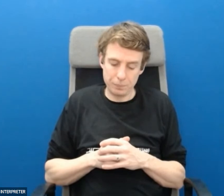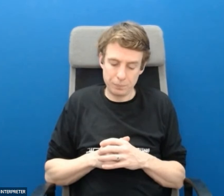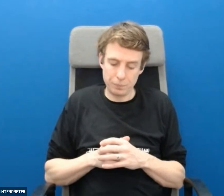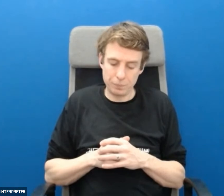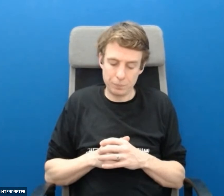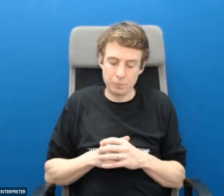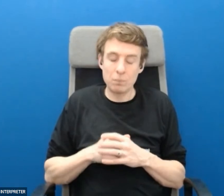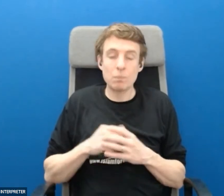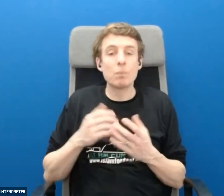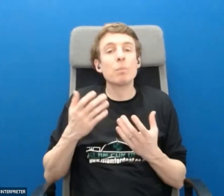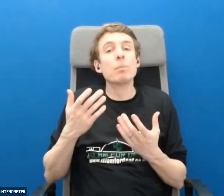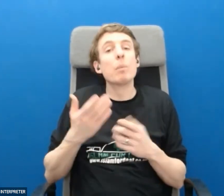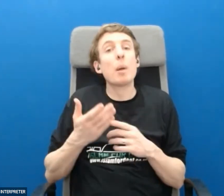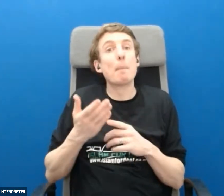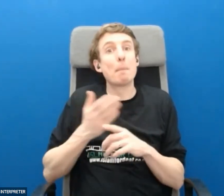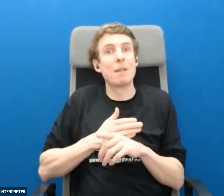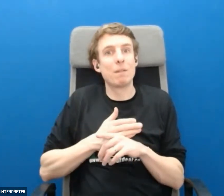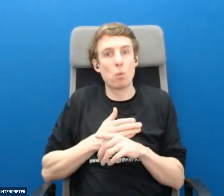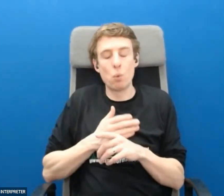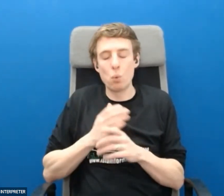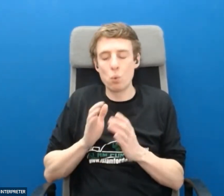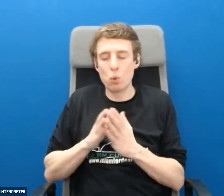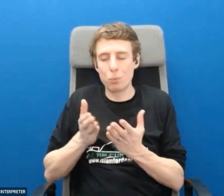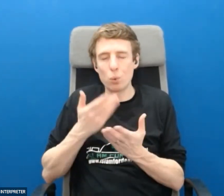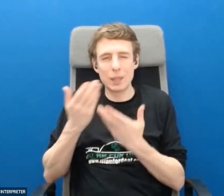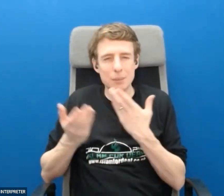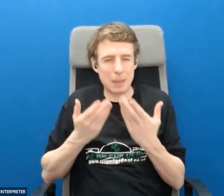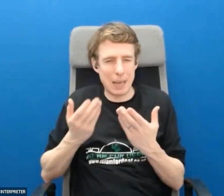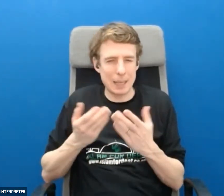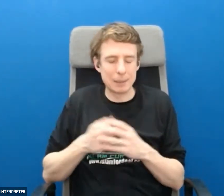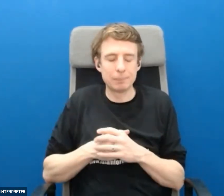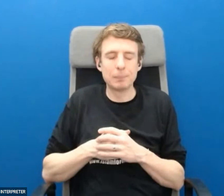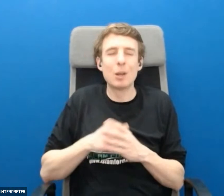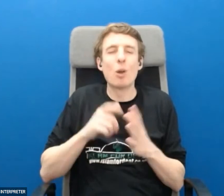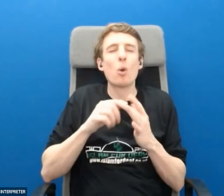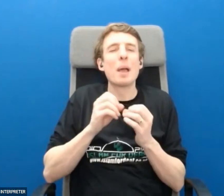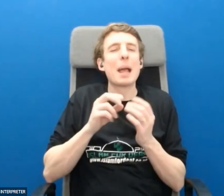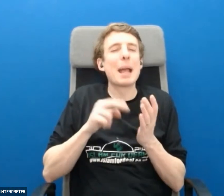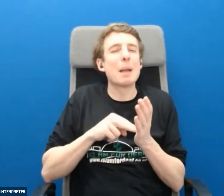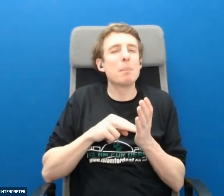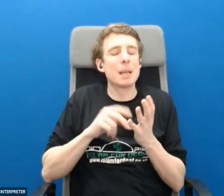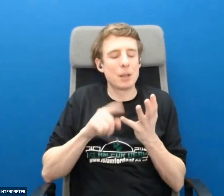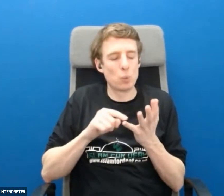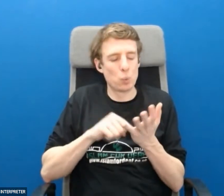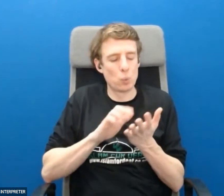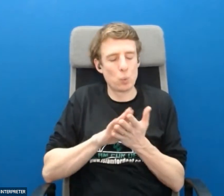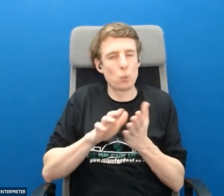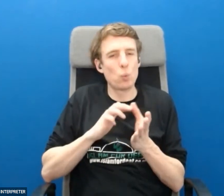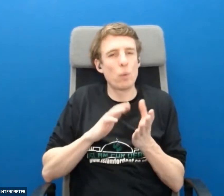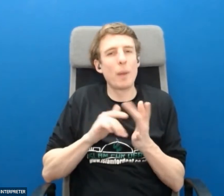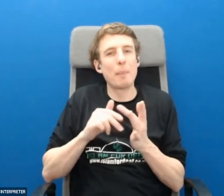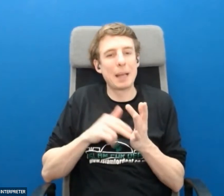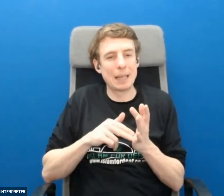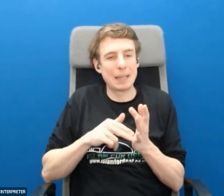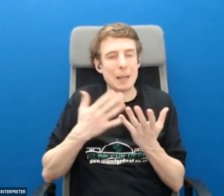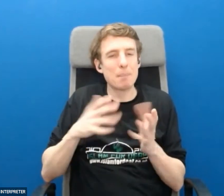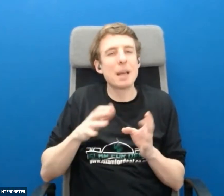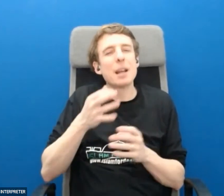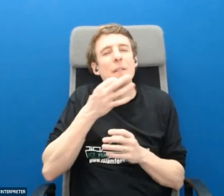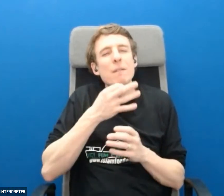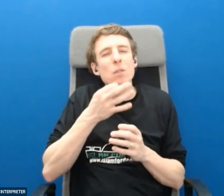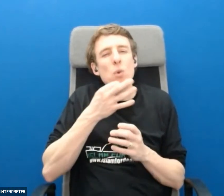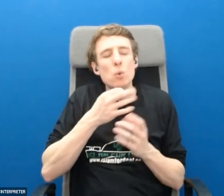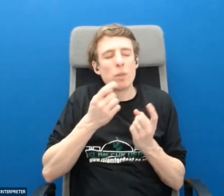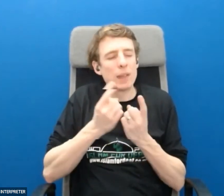key principles that Sheikh Ibn Uthaymeen, he wanted to highlight. And those key principles